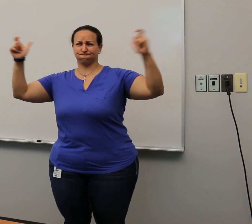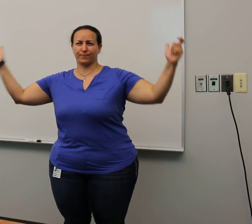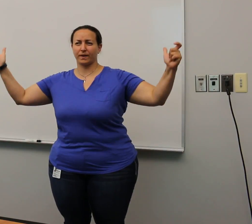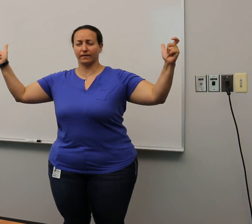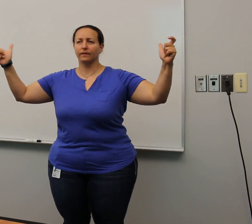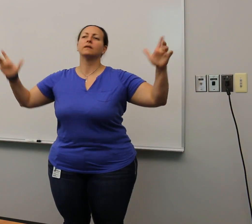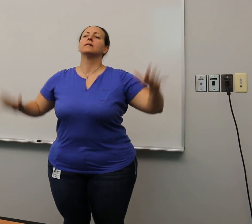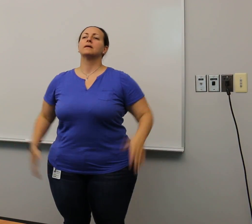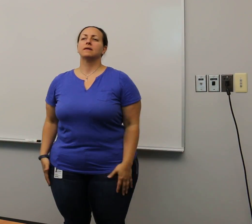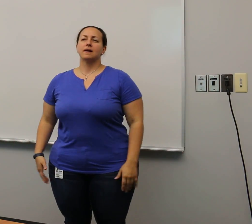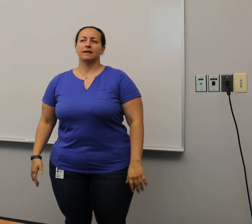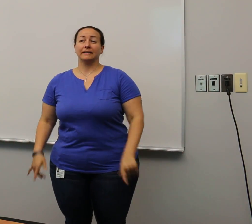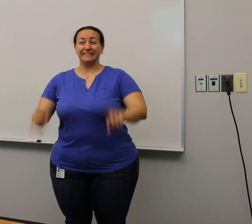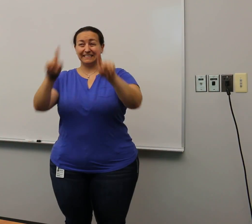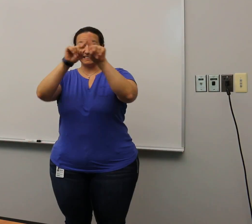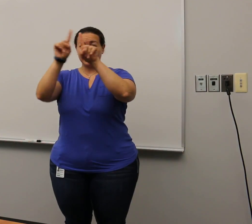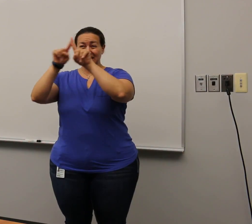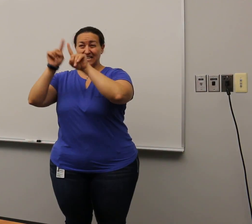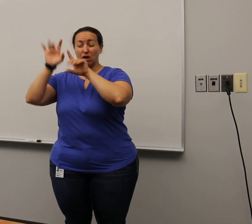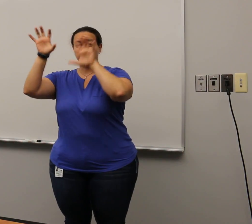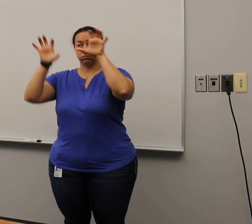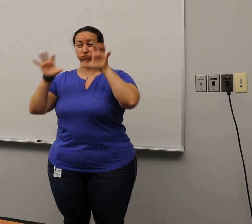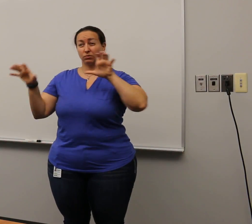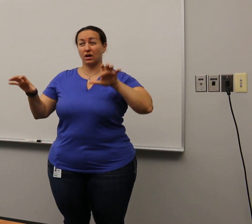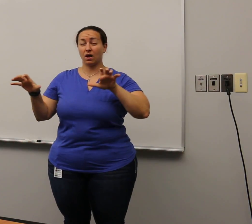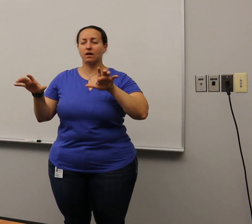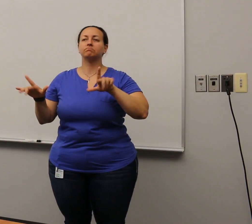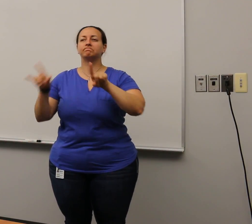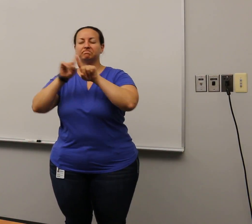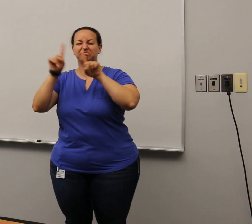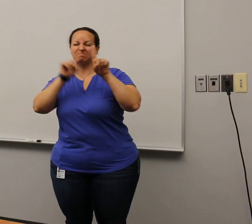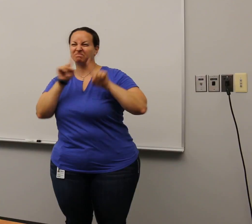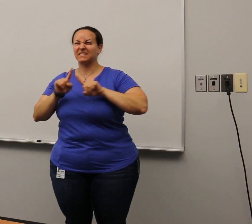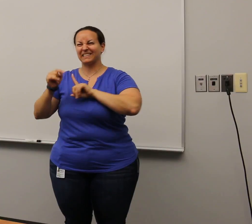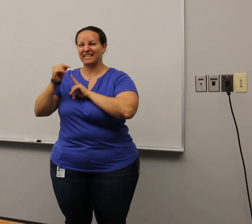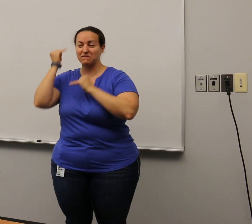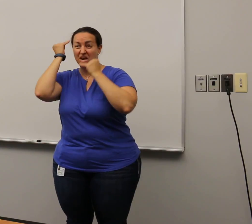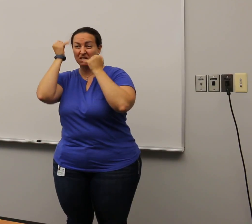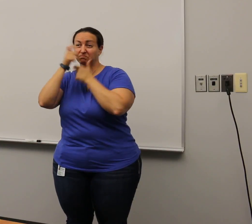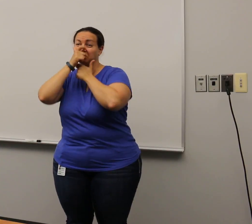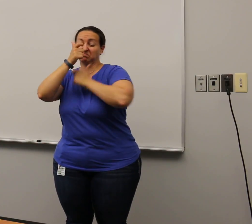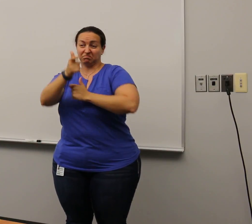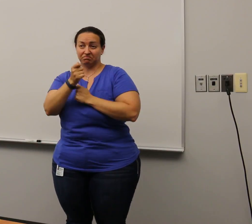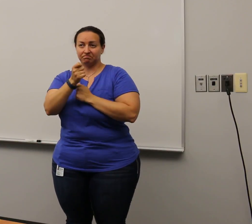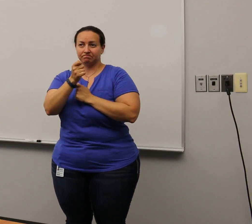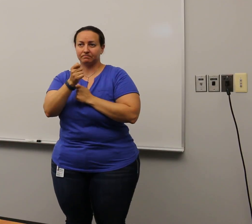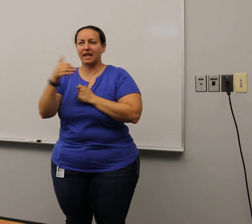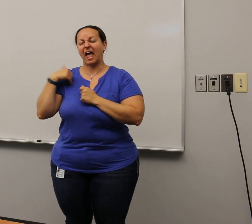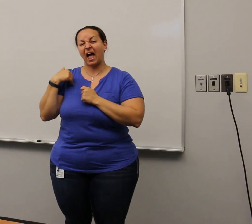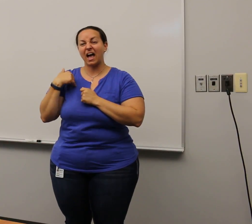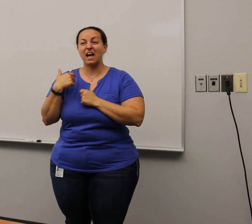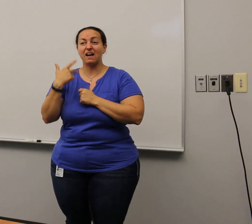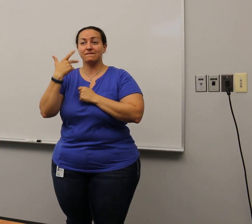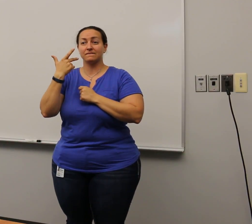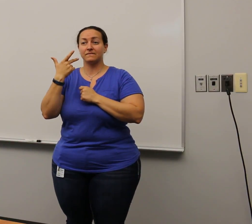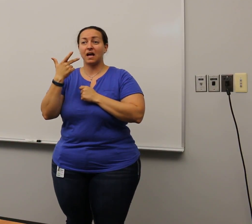needs and interests. To serve Canadians most effectively, the government is split into 3 three levels. The federal government